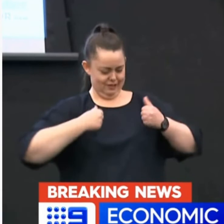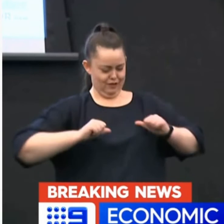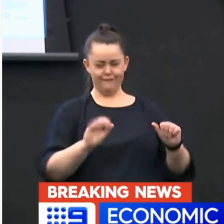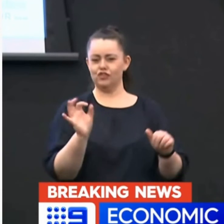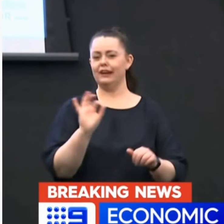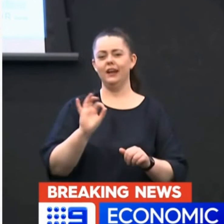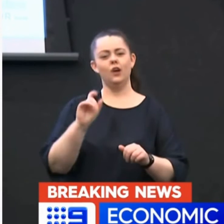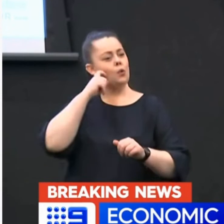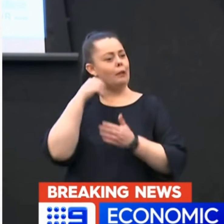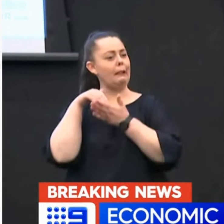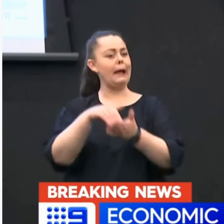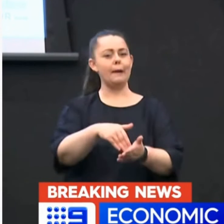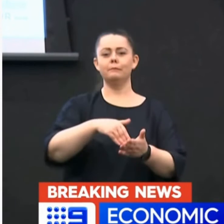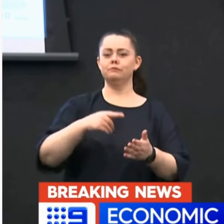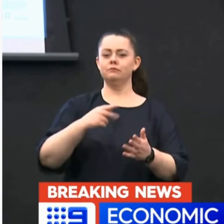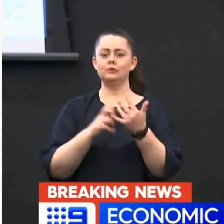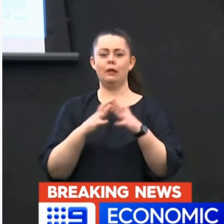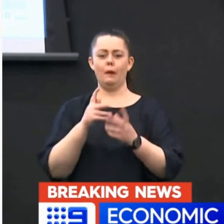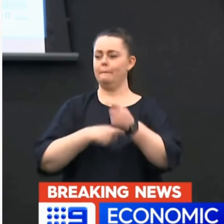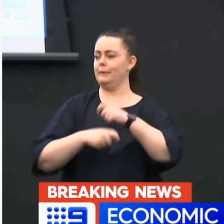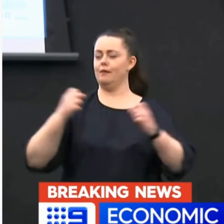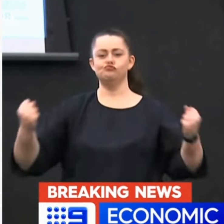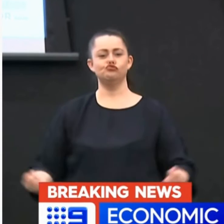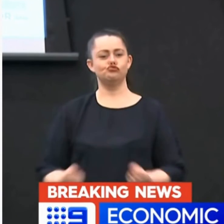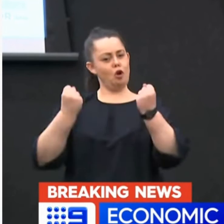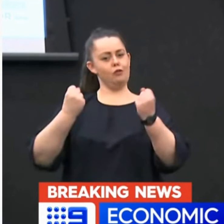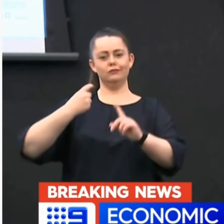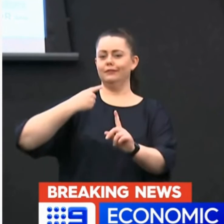out the other side. I now pass to the Treasurer, Matt Kean.